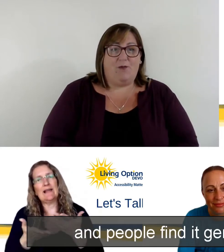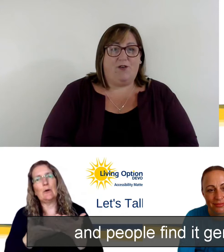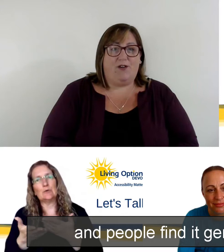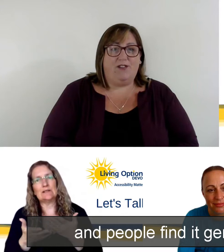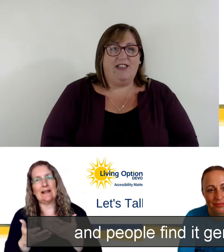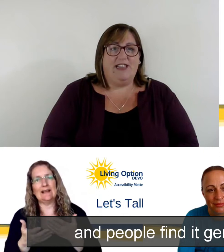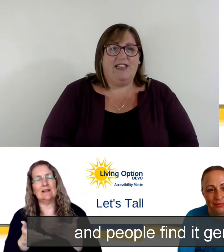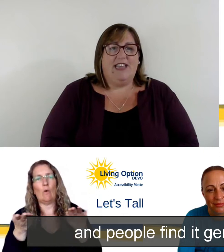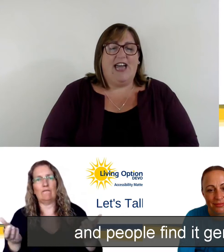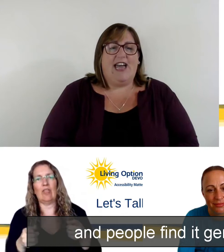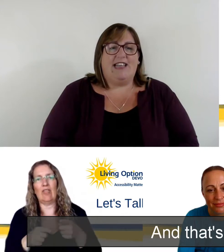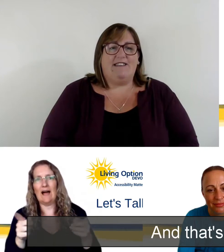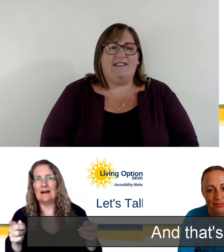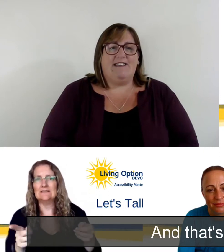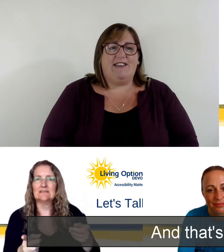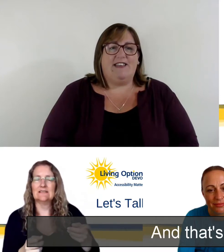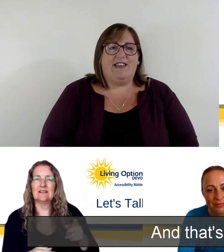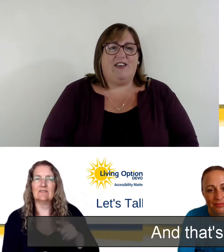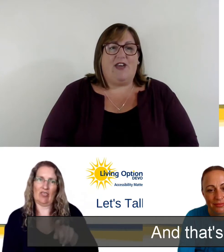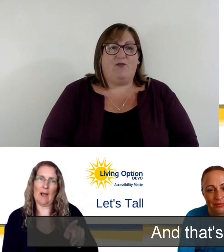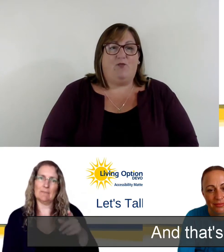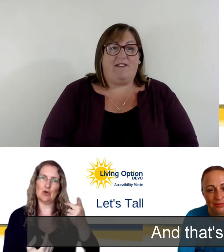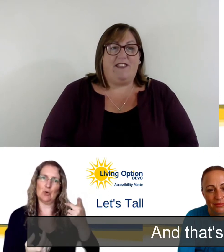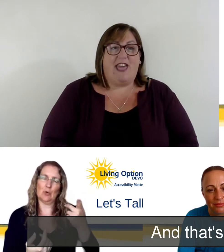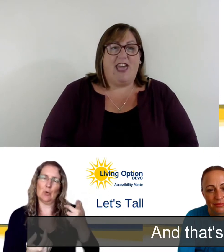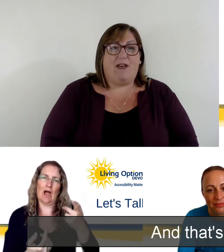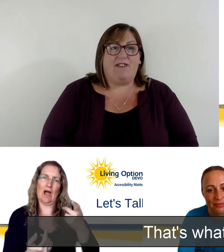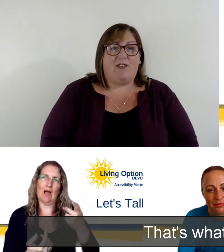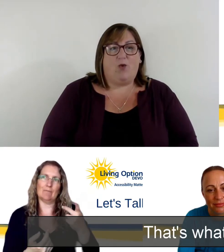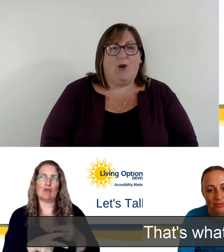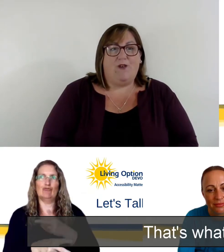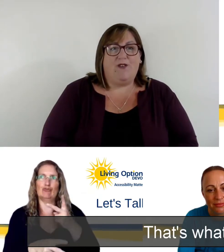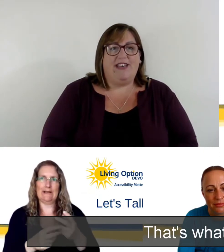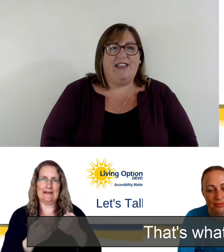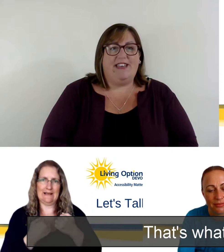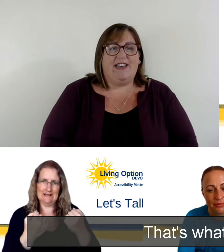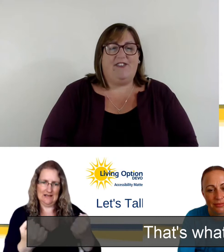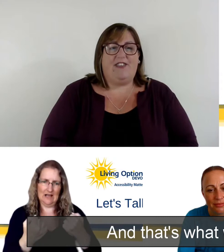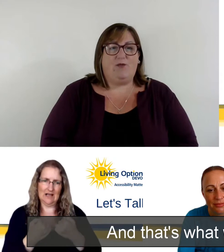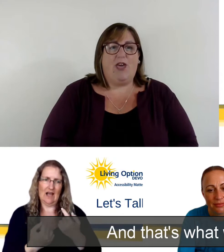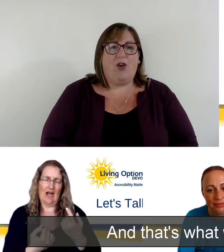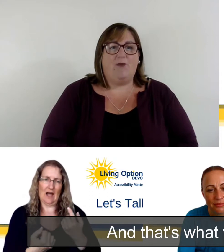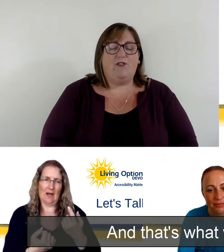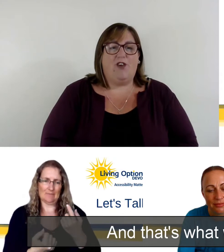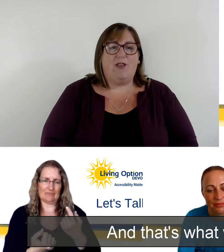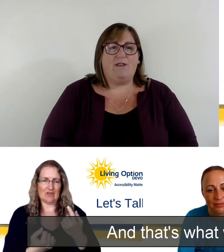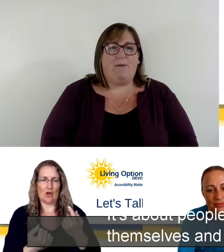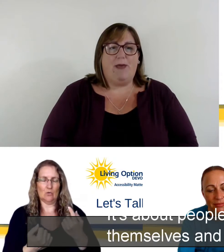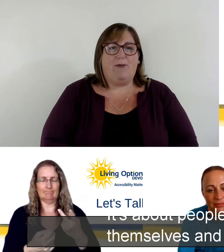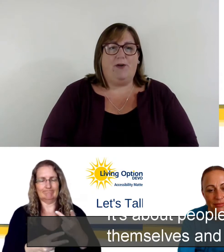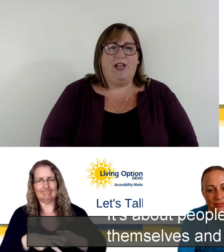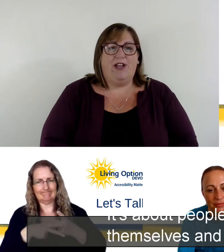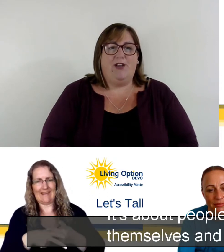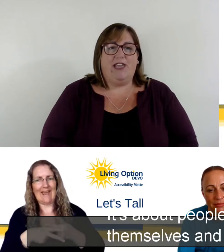very helpful. And that's the aim, that's what we offer, and that's what we hope to do. It's